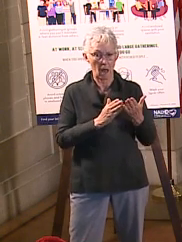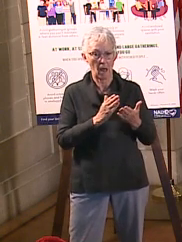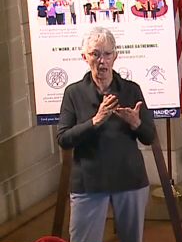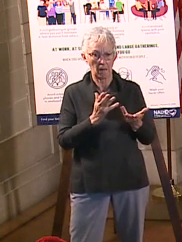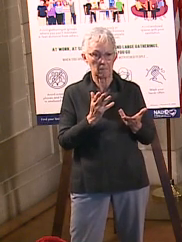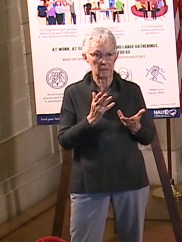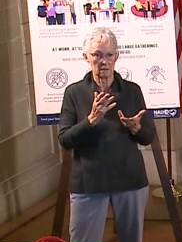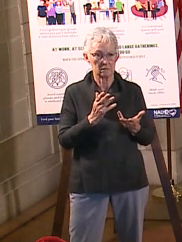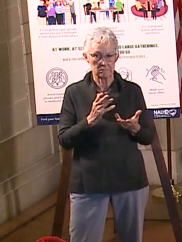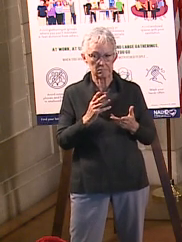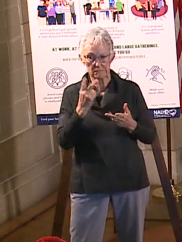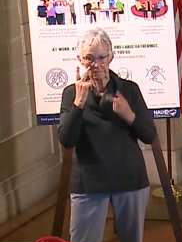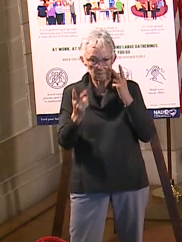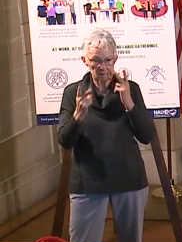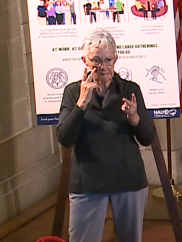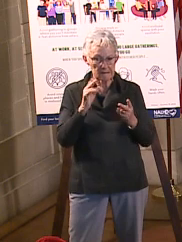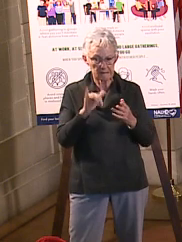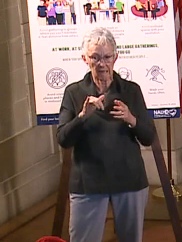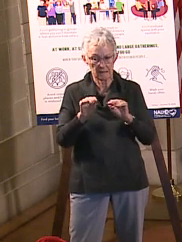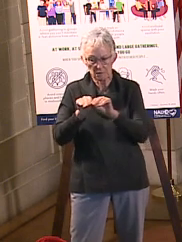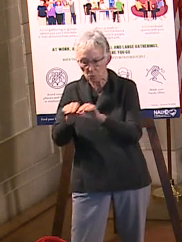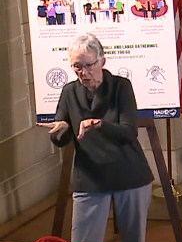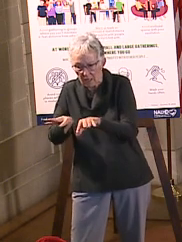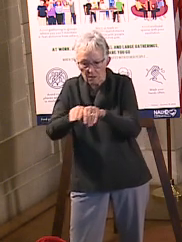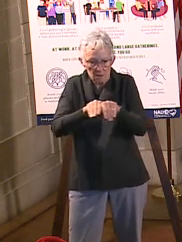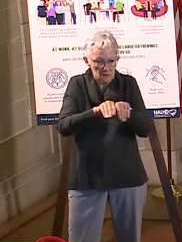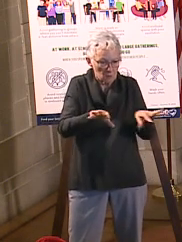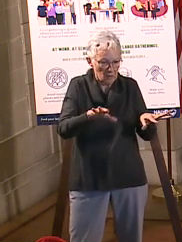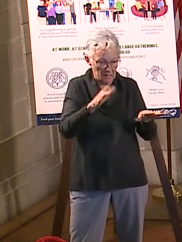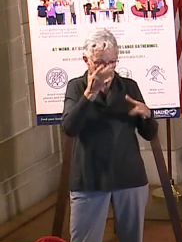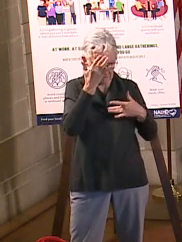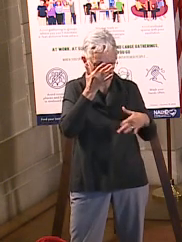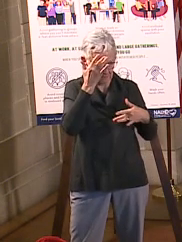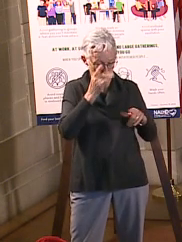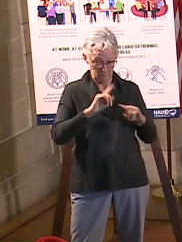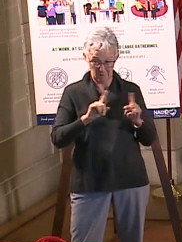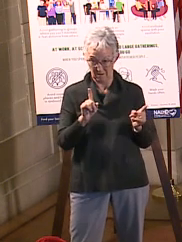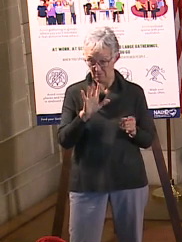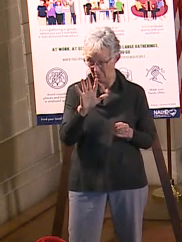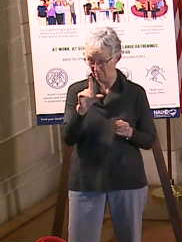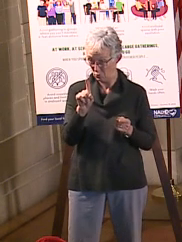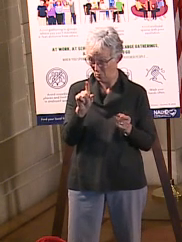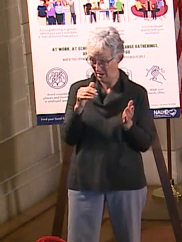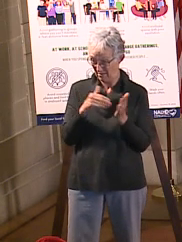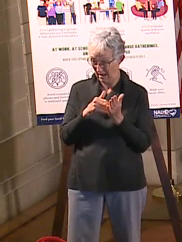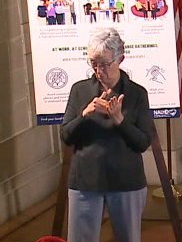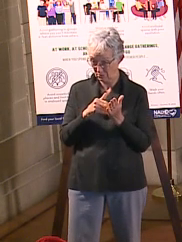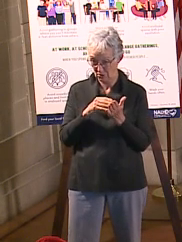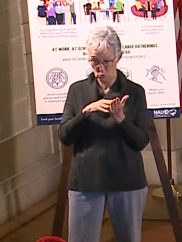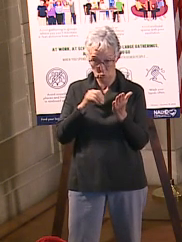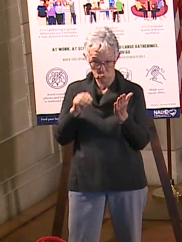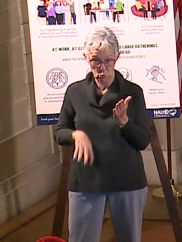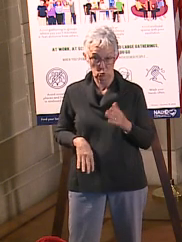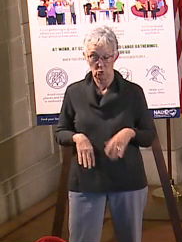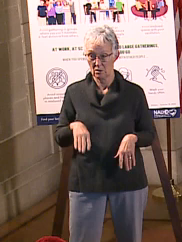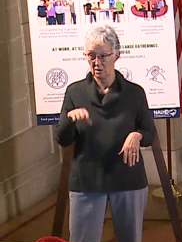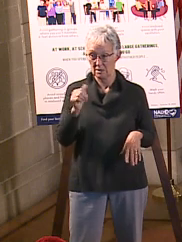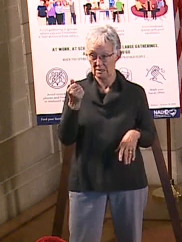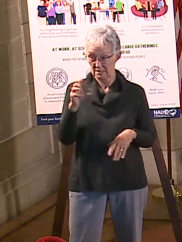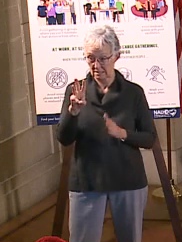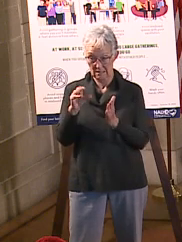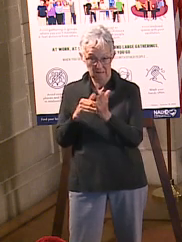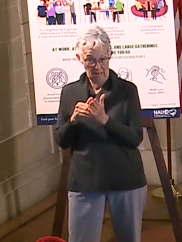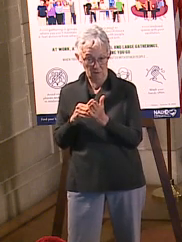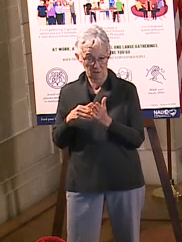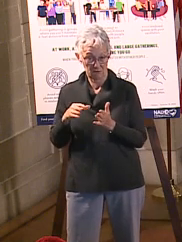also tell you that throughout, you were talking 51,000 students, 16,000 faculty and staff. When you look at that